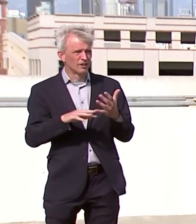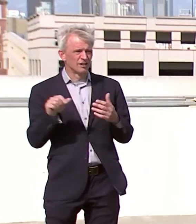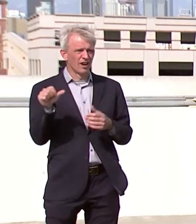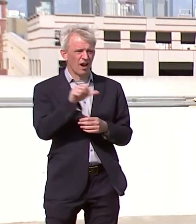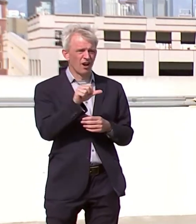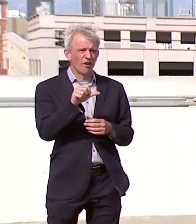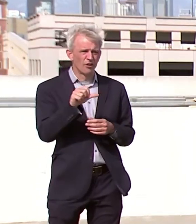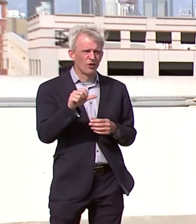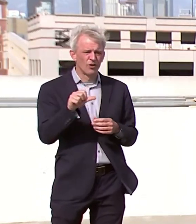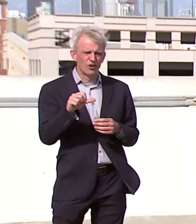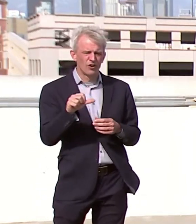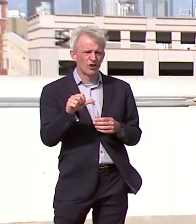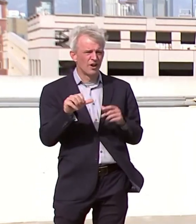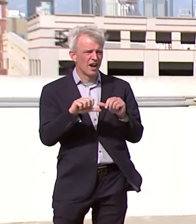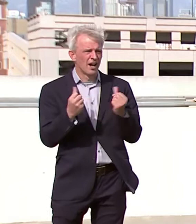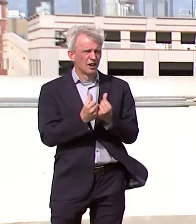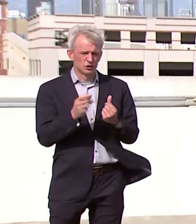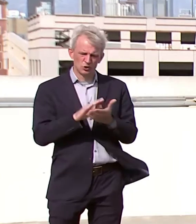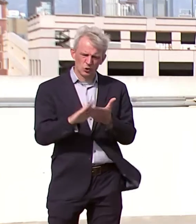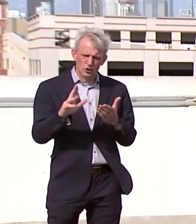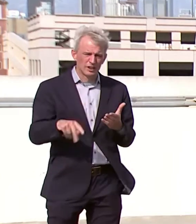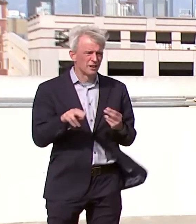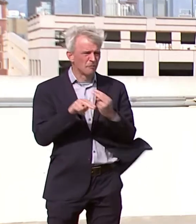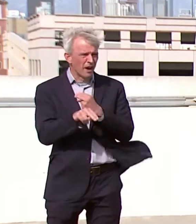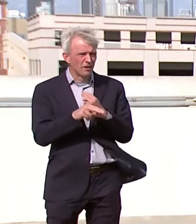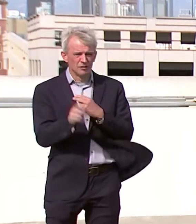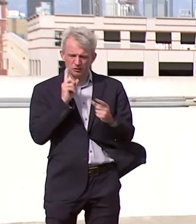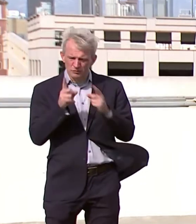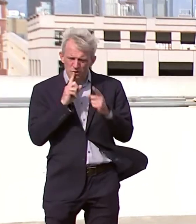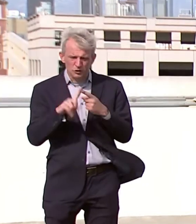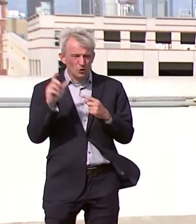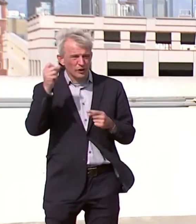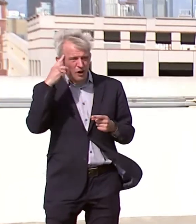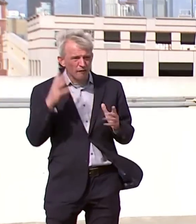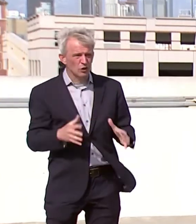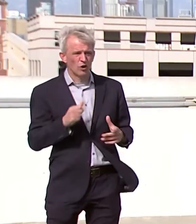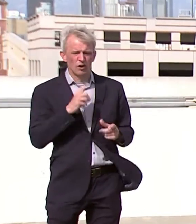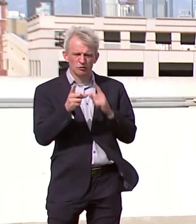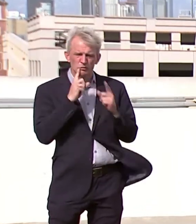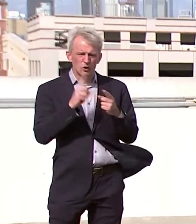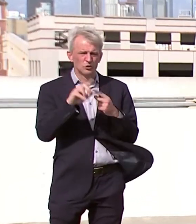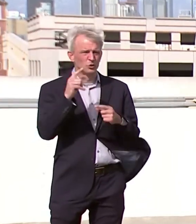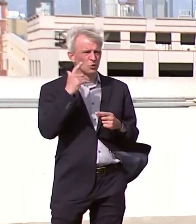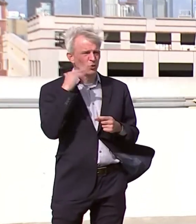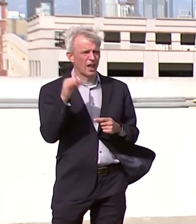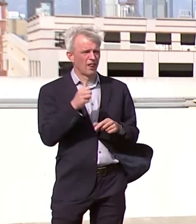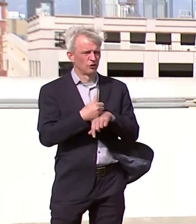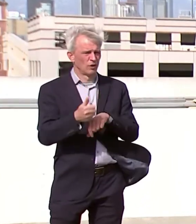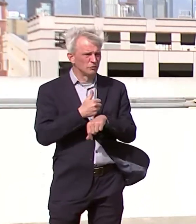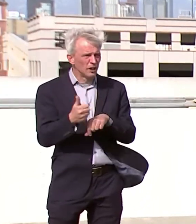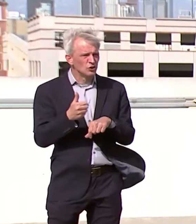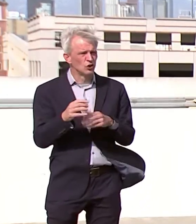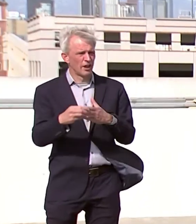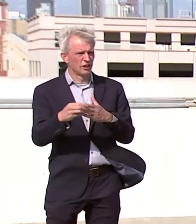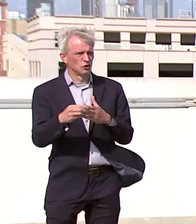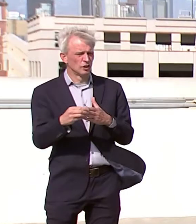freeways barely get cleaned up. And I've spoken to the governor about that, spoken to our Caltrans leadership about that, and certainly for us here, we're going to do two or three different things.